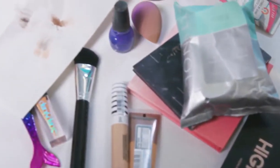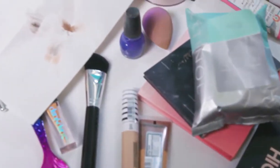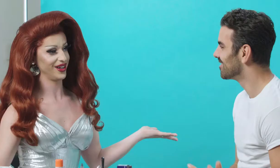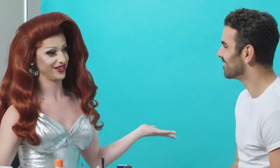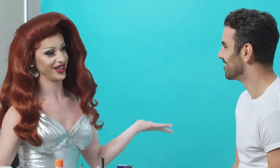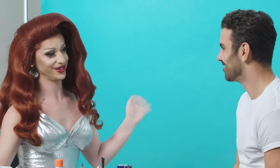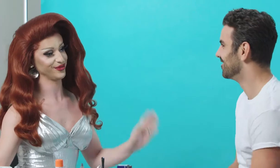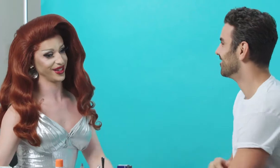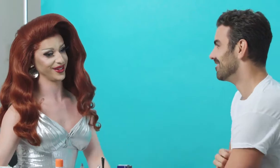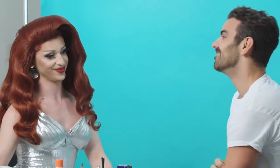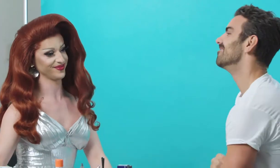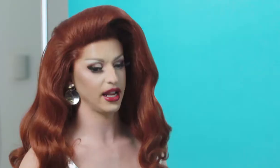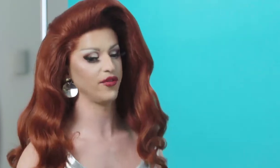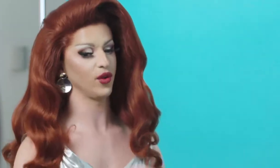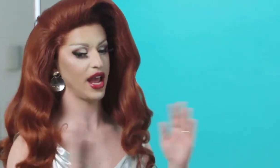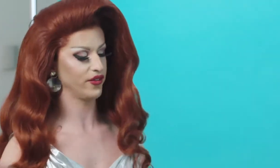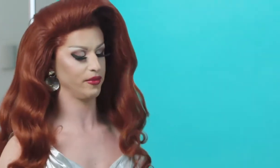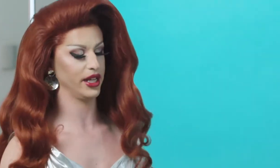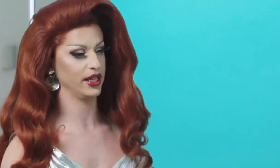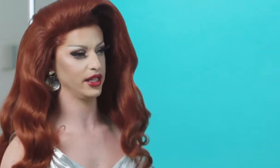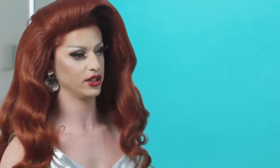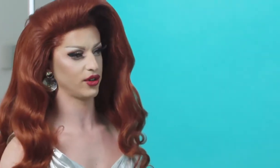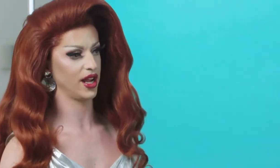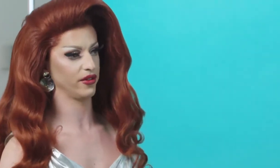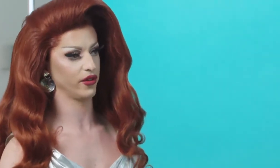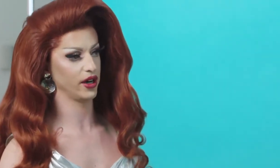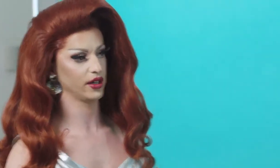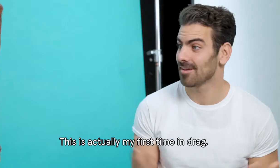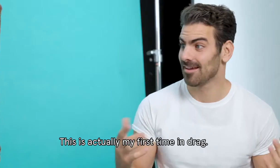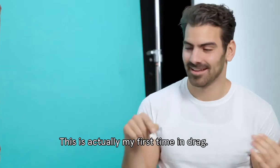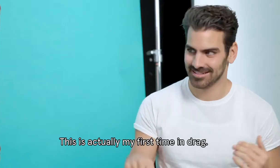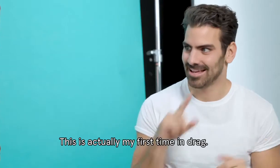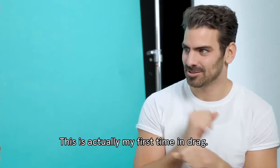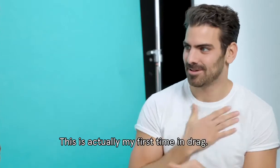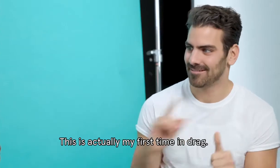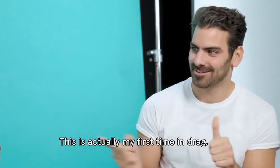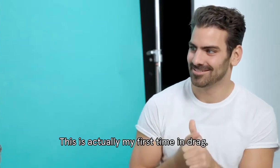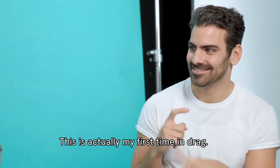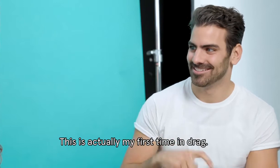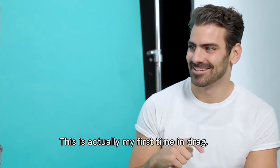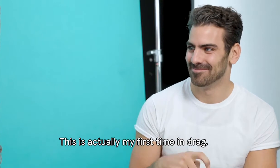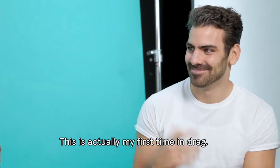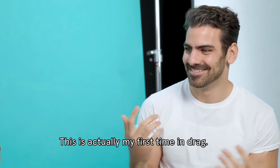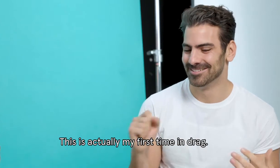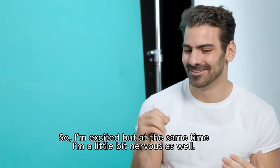as well, the language of makeup. Have you ever been in drag before? This is actually my first time in